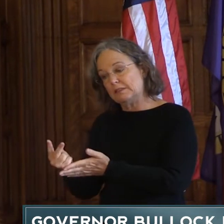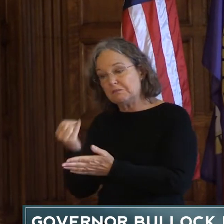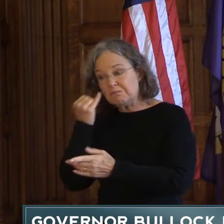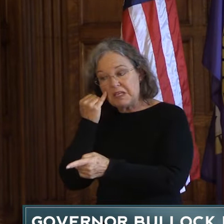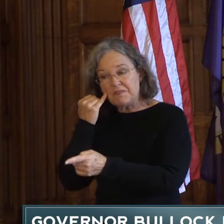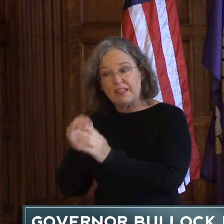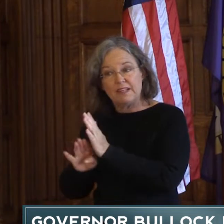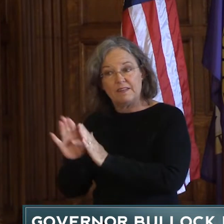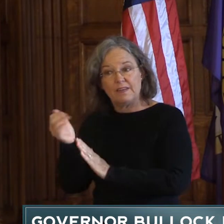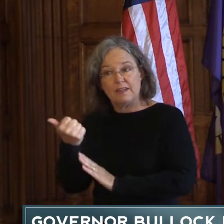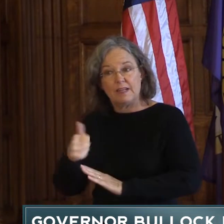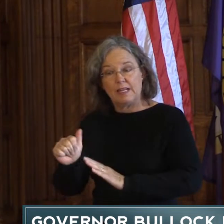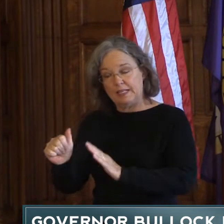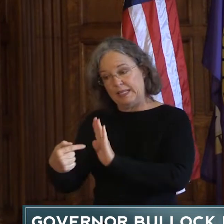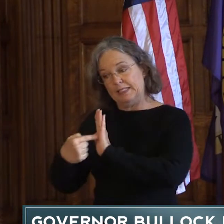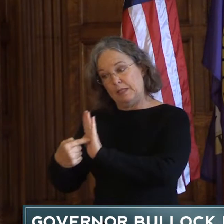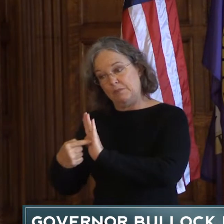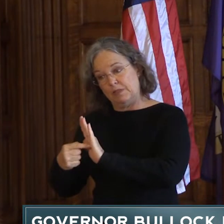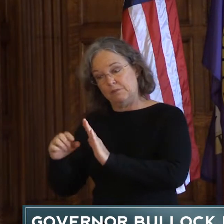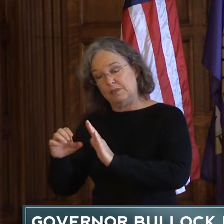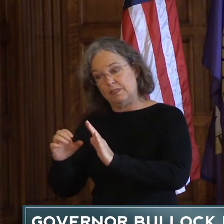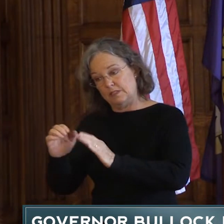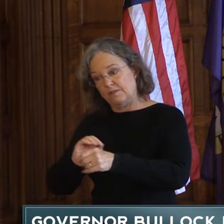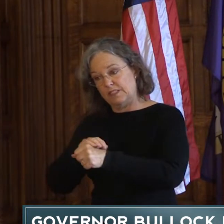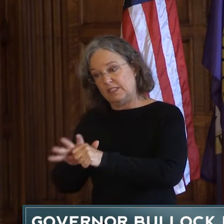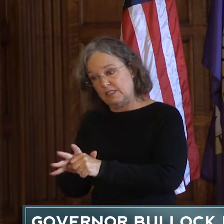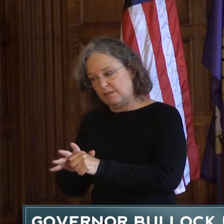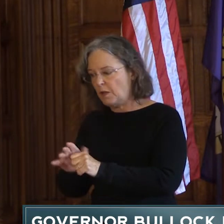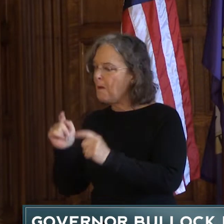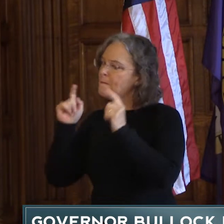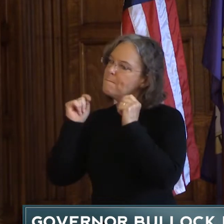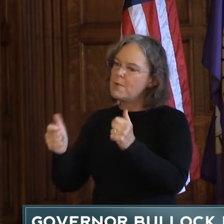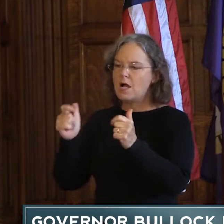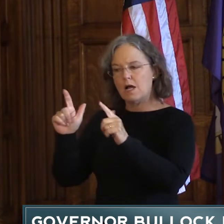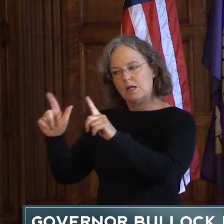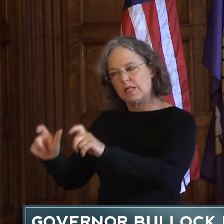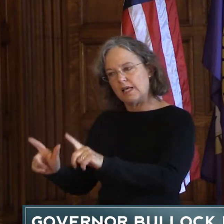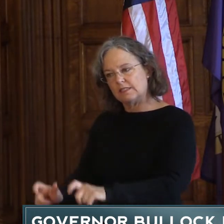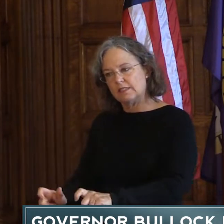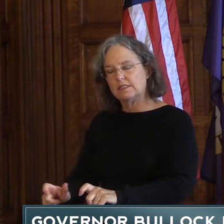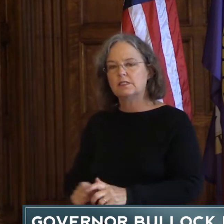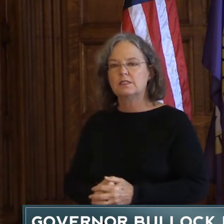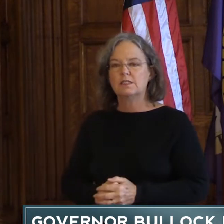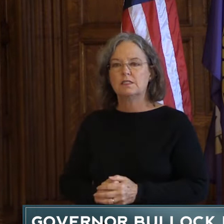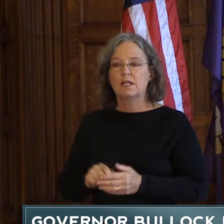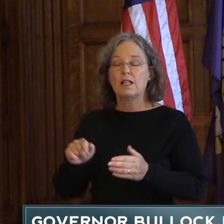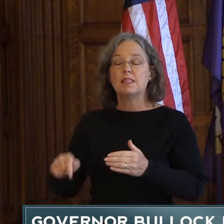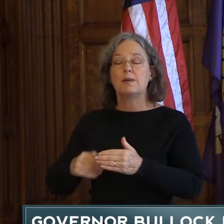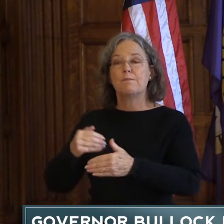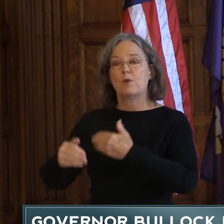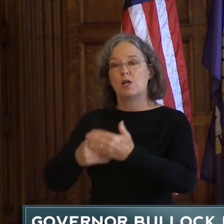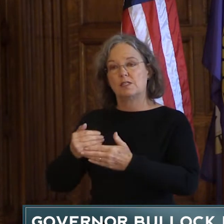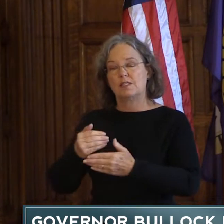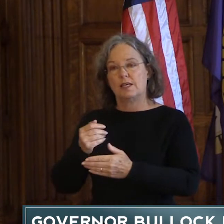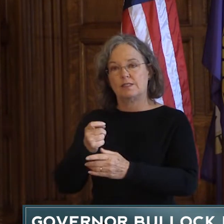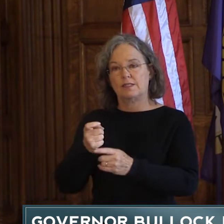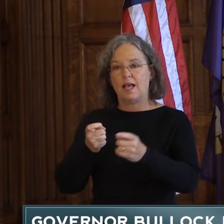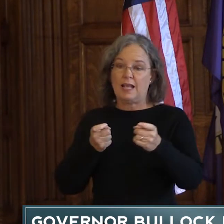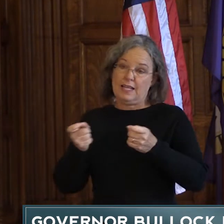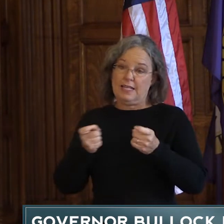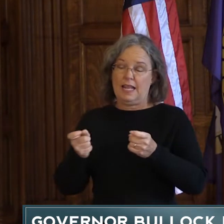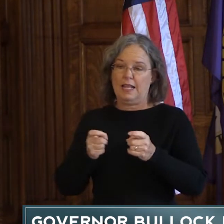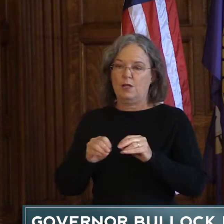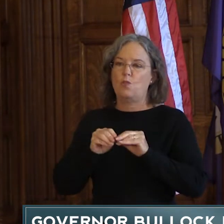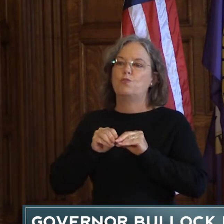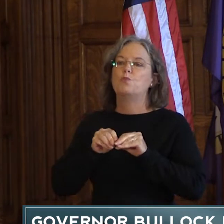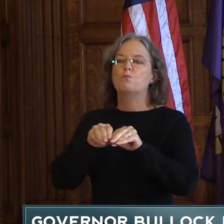of COVID-19, they were immediately tested. This process helped contain the COVID-19